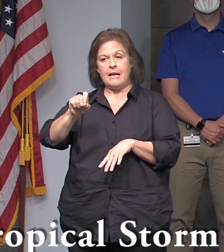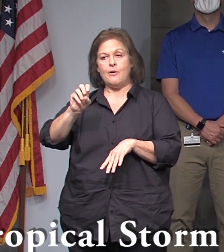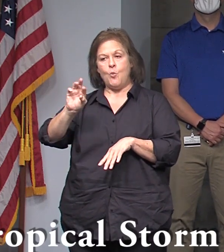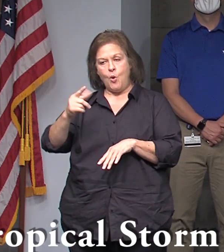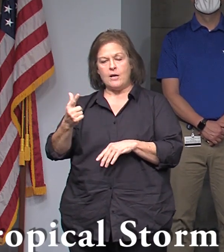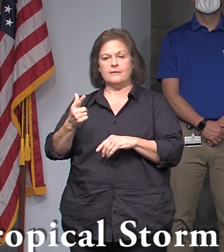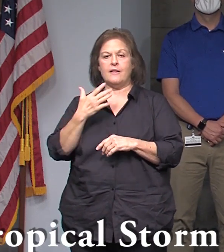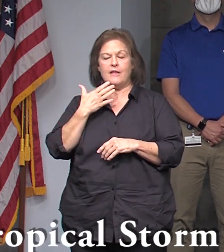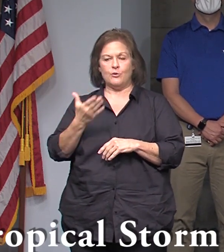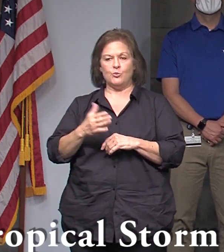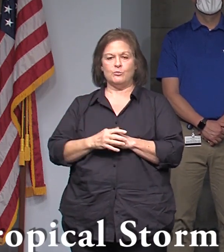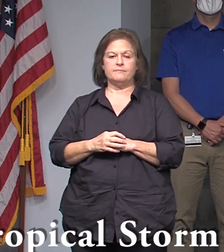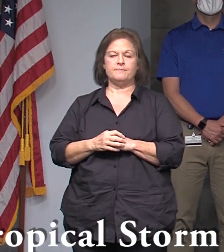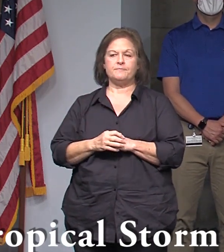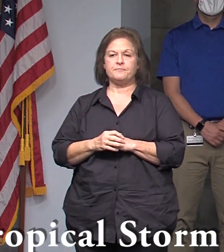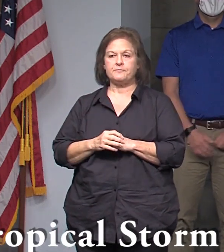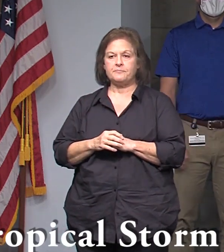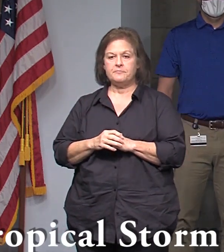www.slfpaw.org. Thank you.